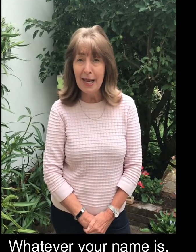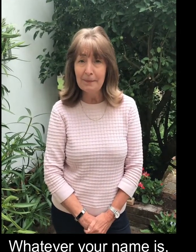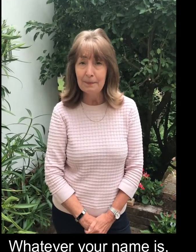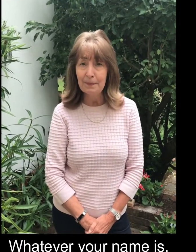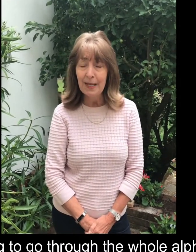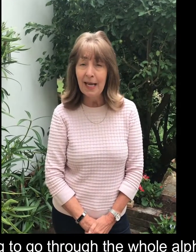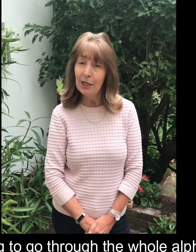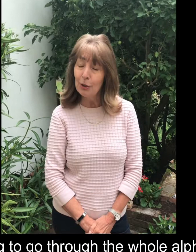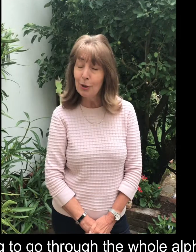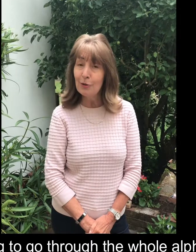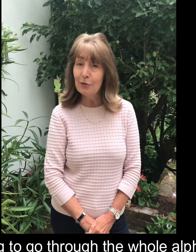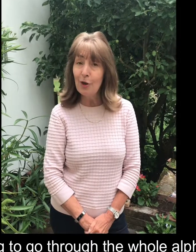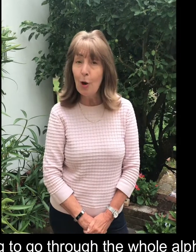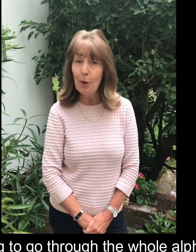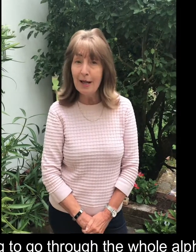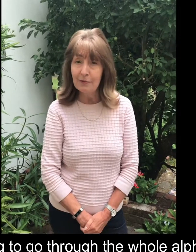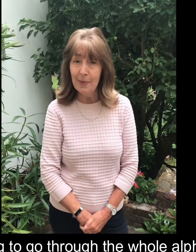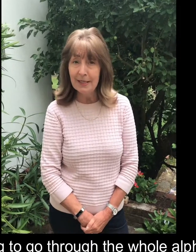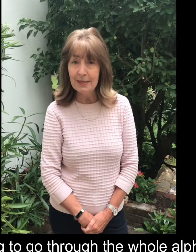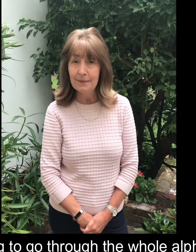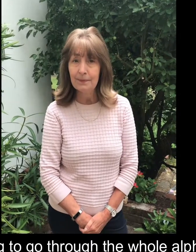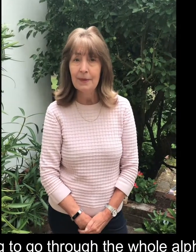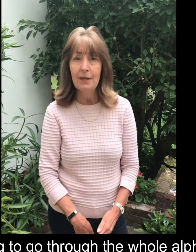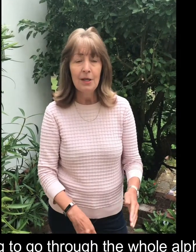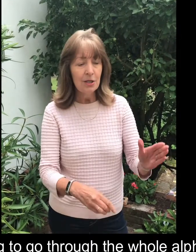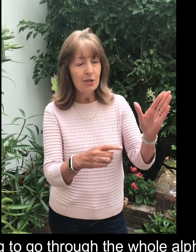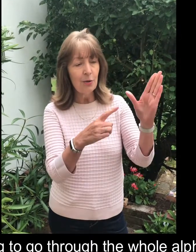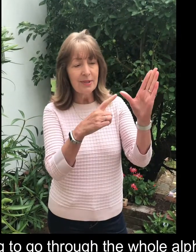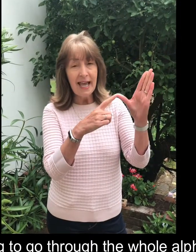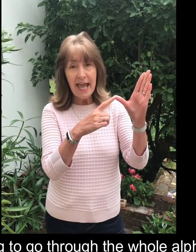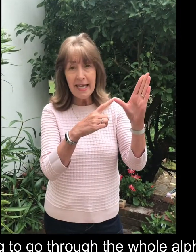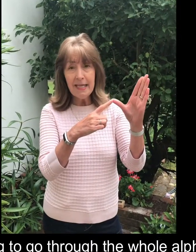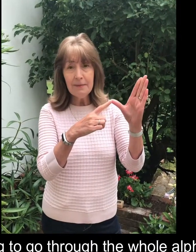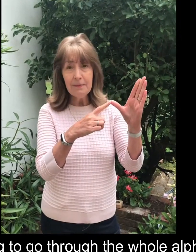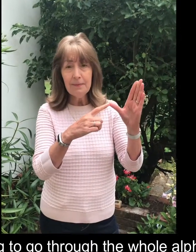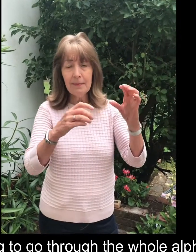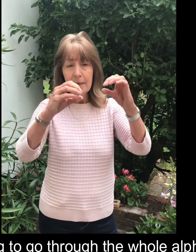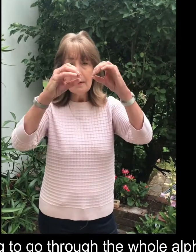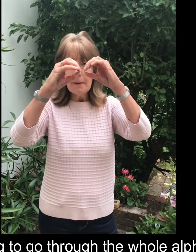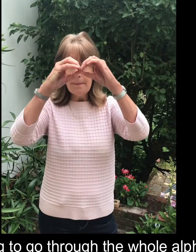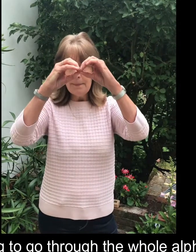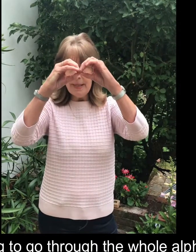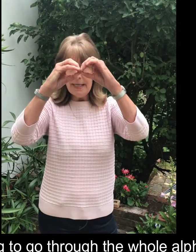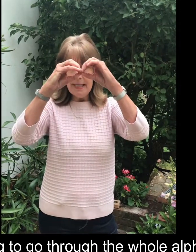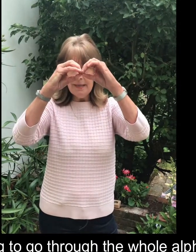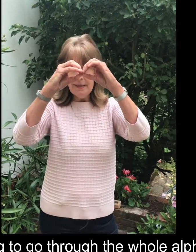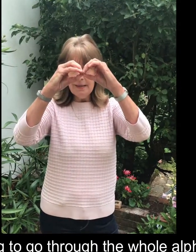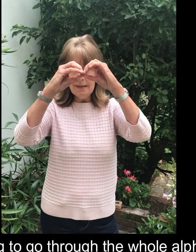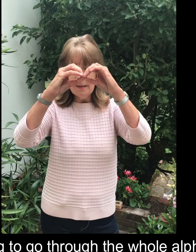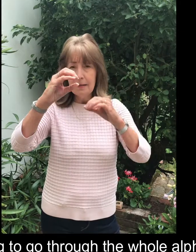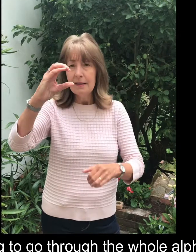name. And I'm going to go through the whole alphabet. So it was A, B,